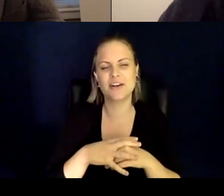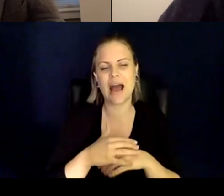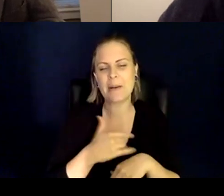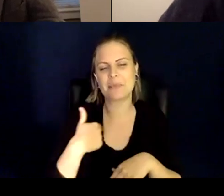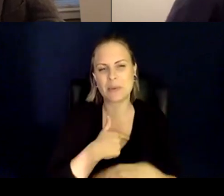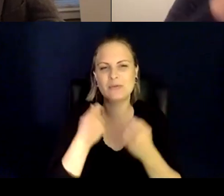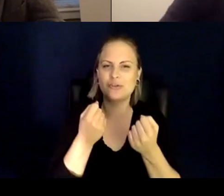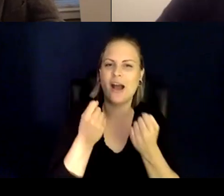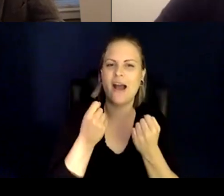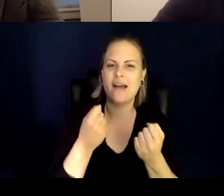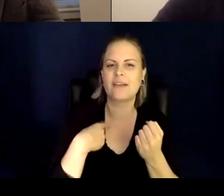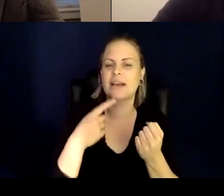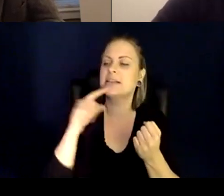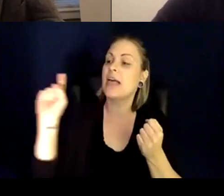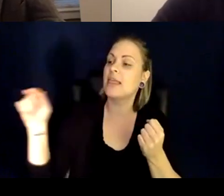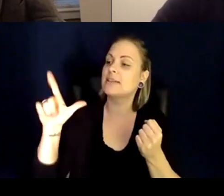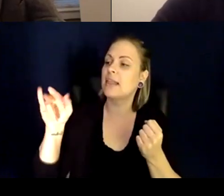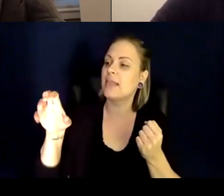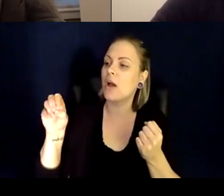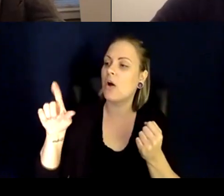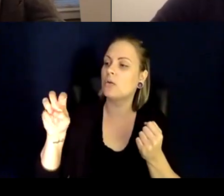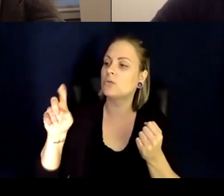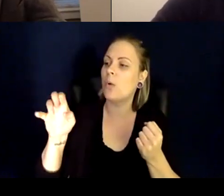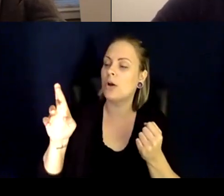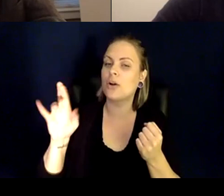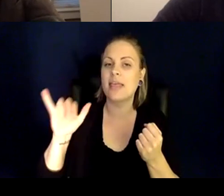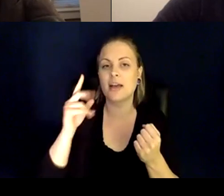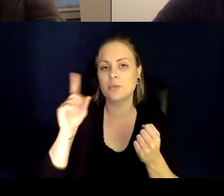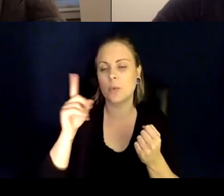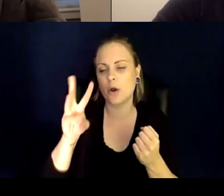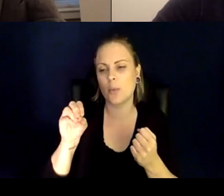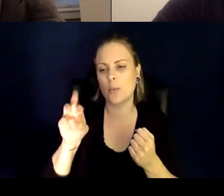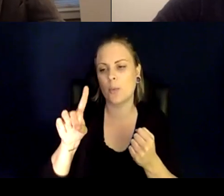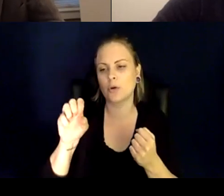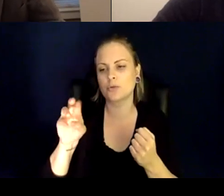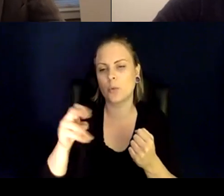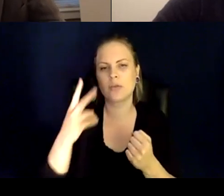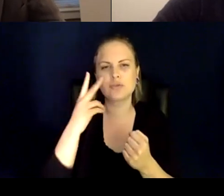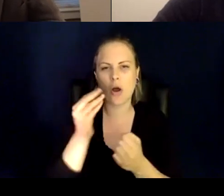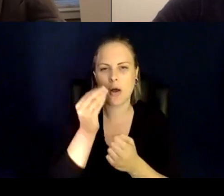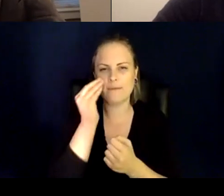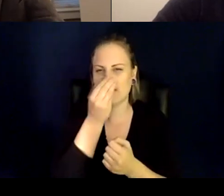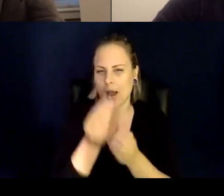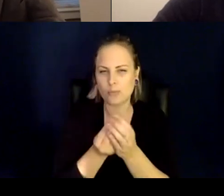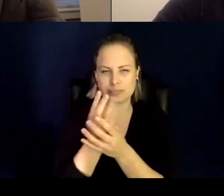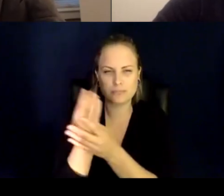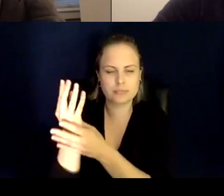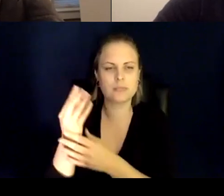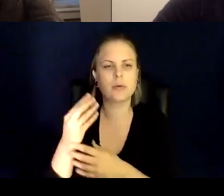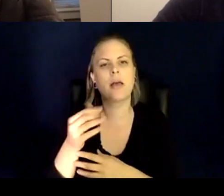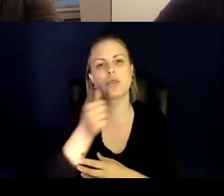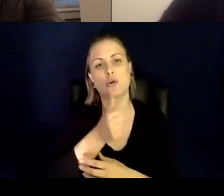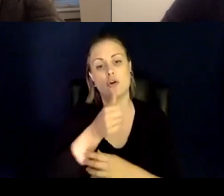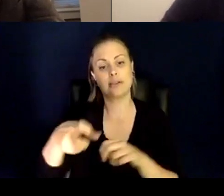I said, this is Lake Ullswater, and this is where Wordsworth saw the daffodils. And I started talking about it, and the girls in the back of the van